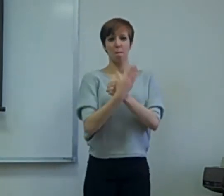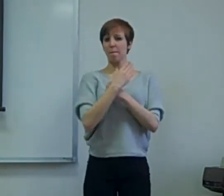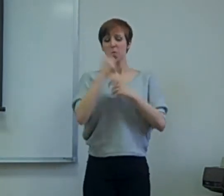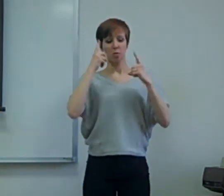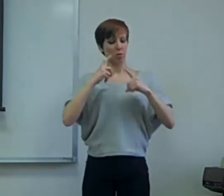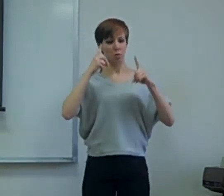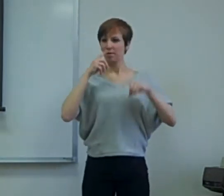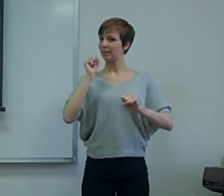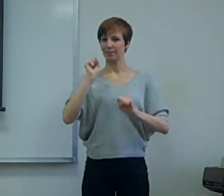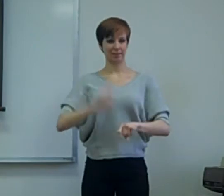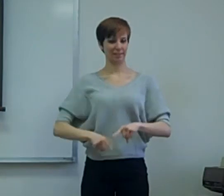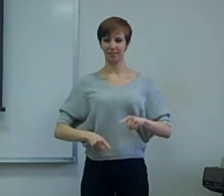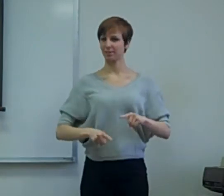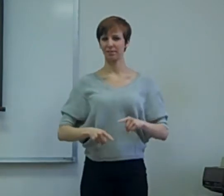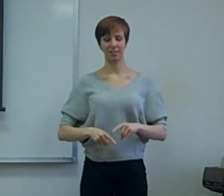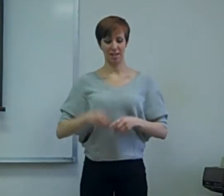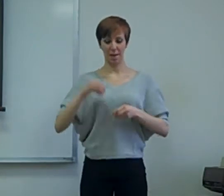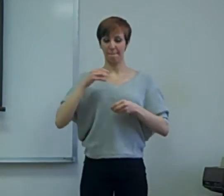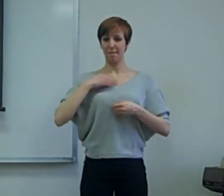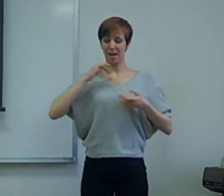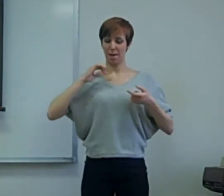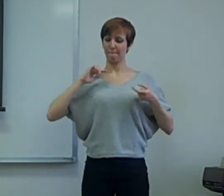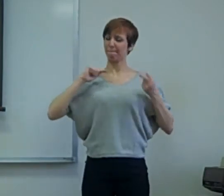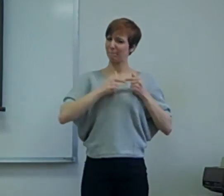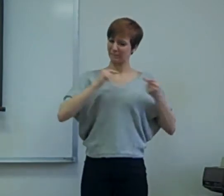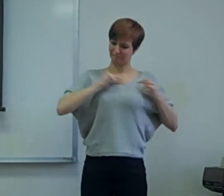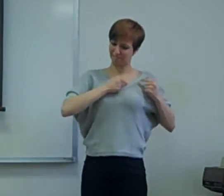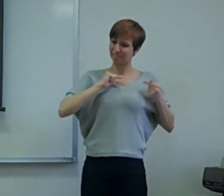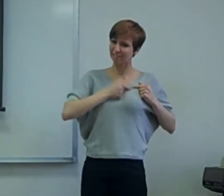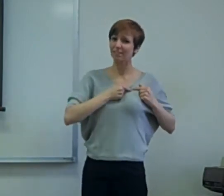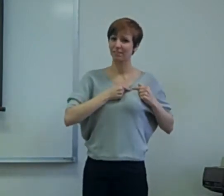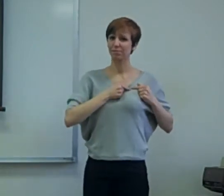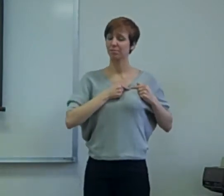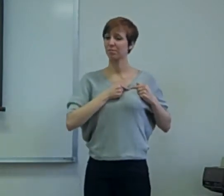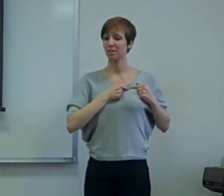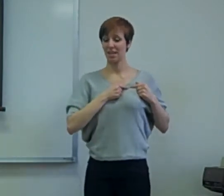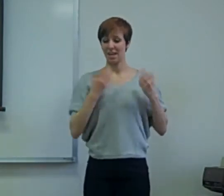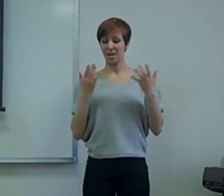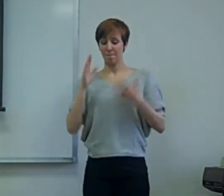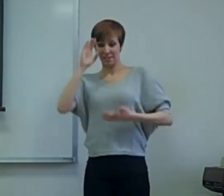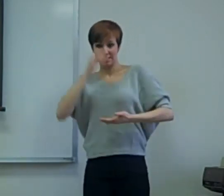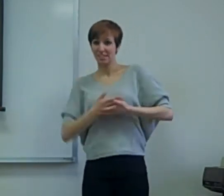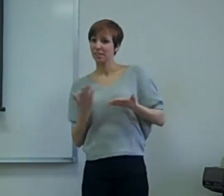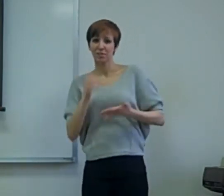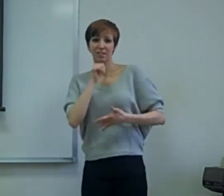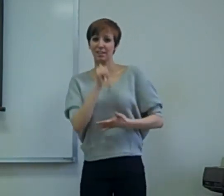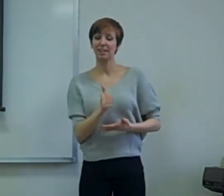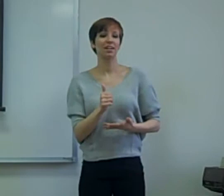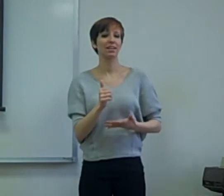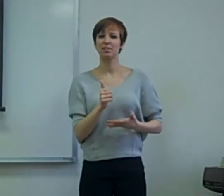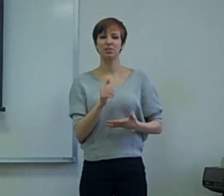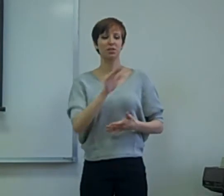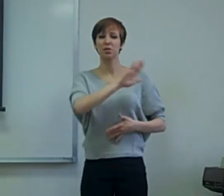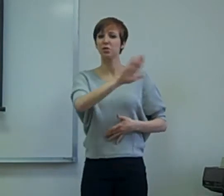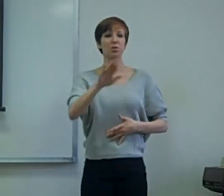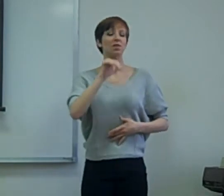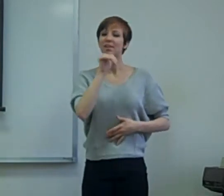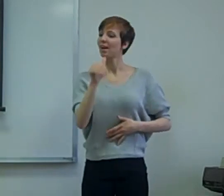really. The pain that's in my heart because of him not being here, you didn't put there. And by